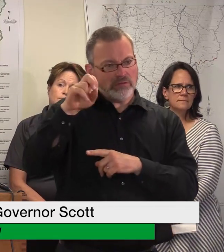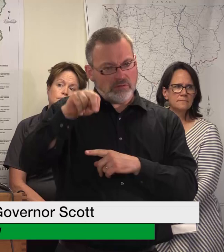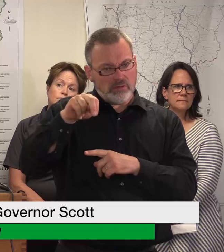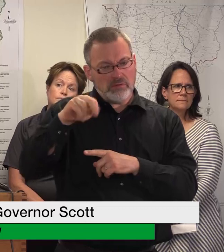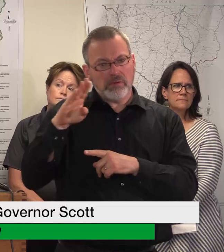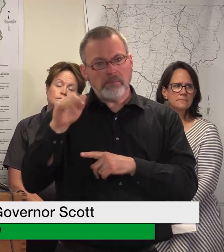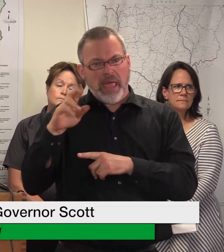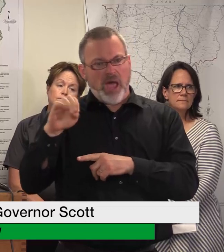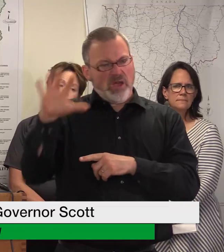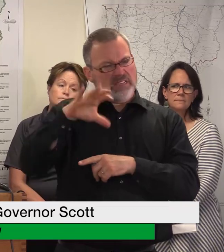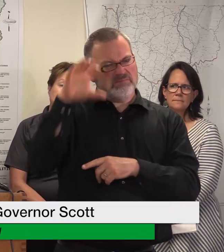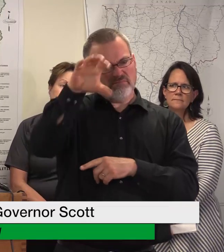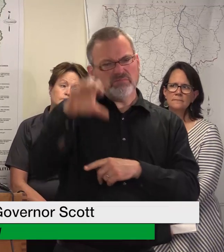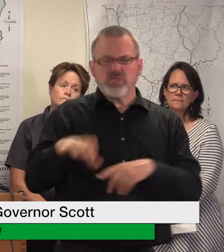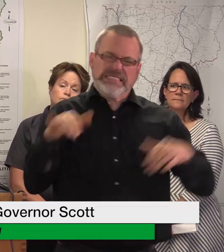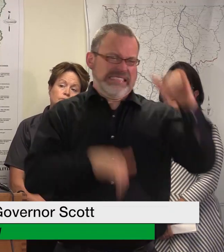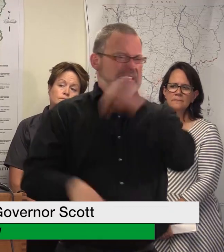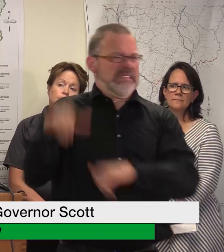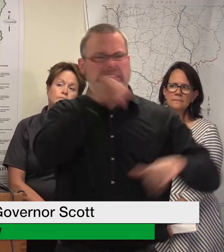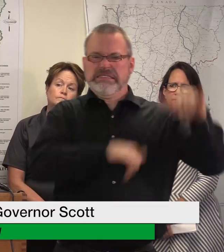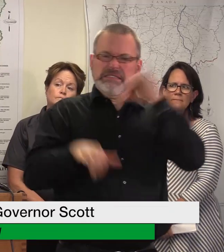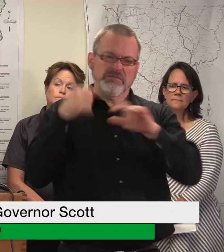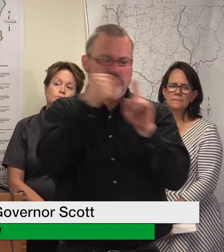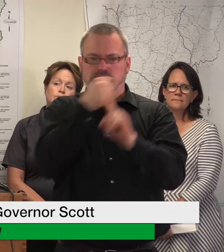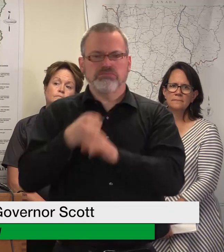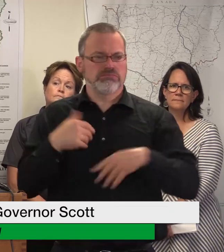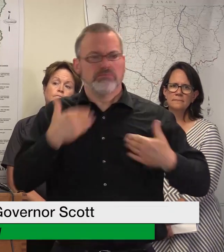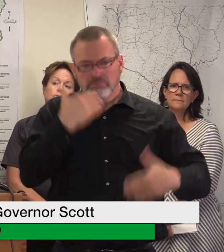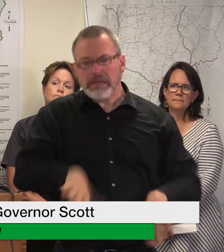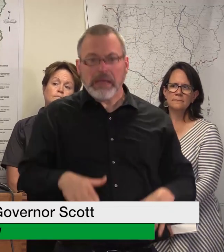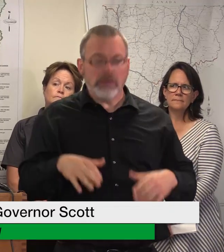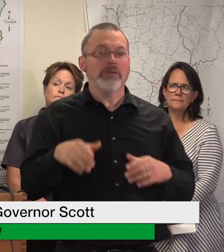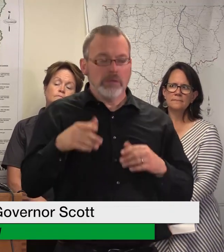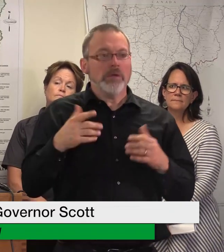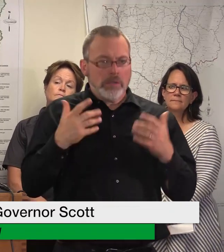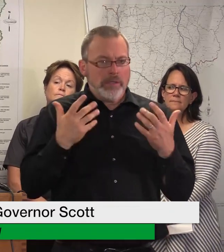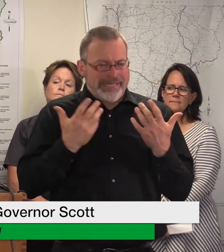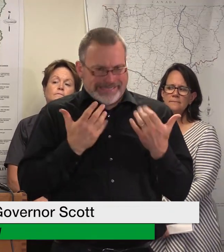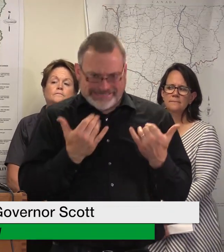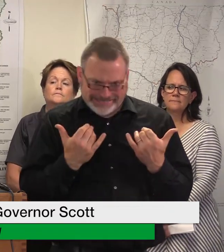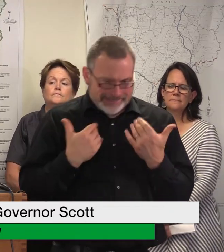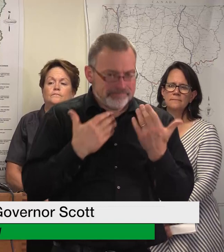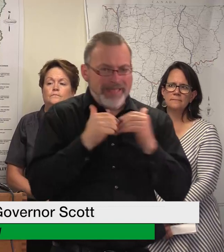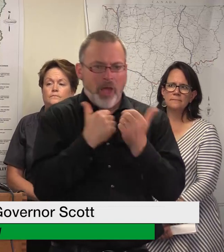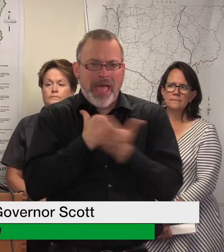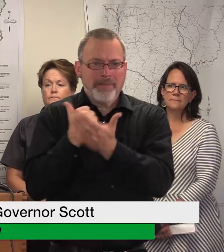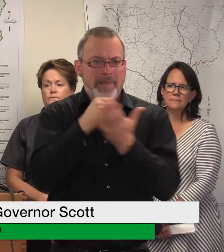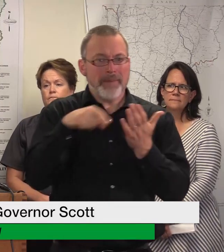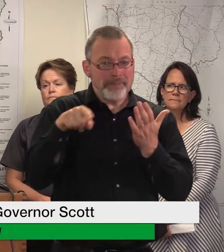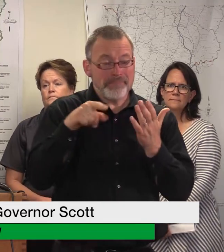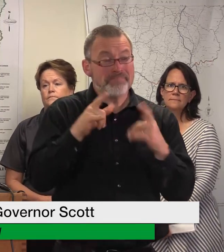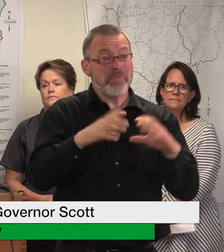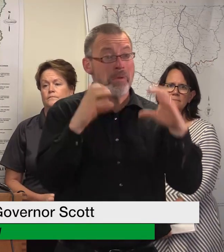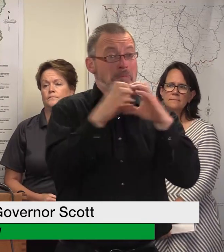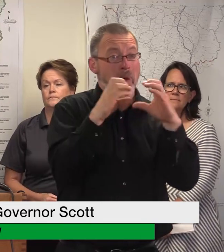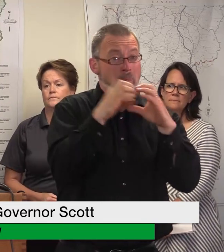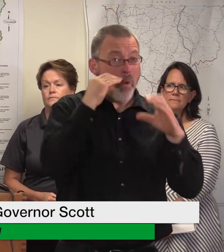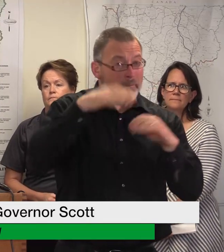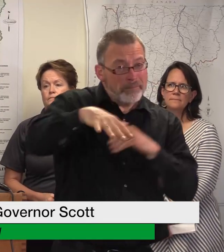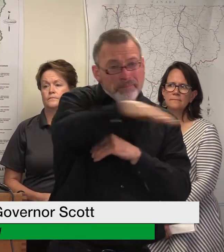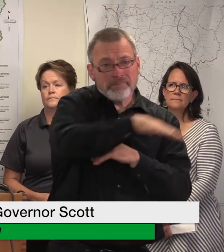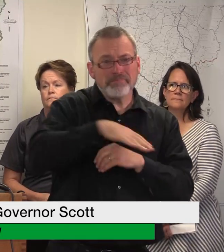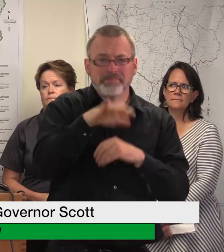major area of concern for us with all the mobile home, manufactured homes